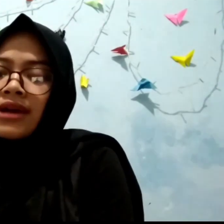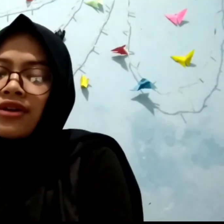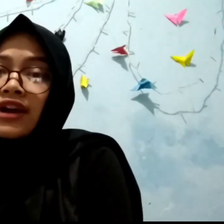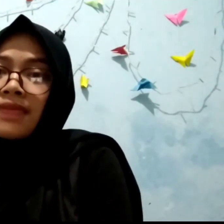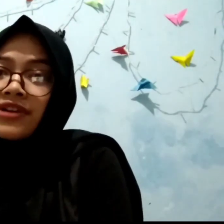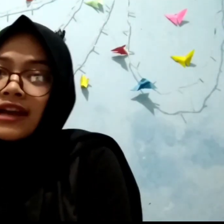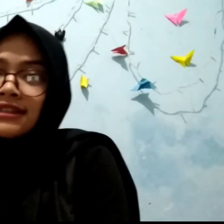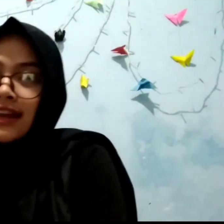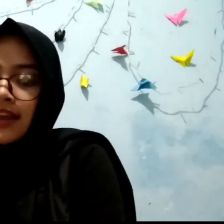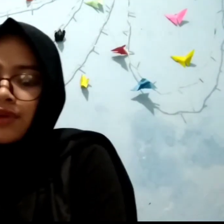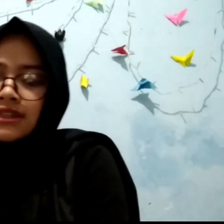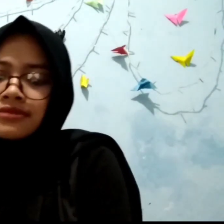or American Sign Language.